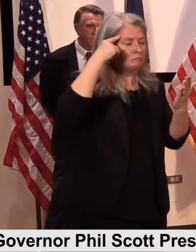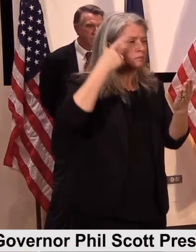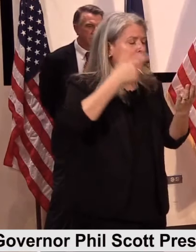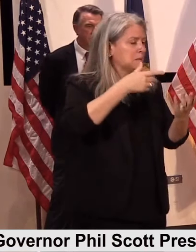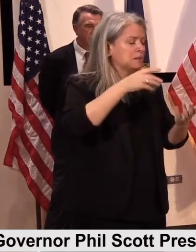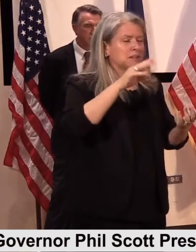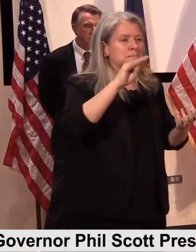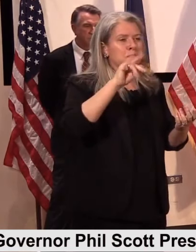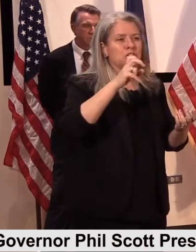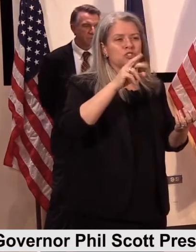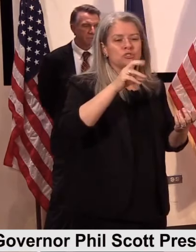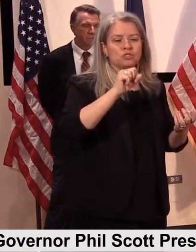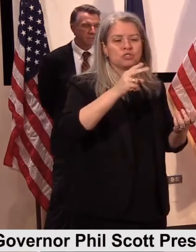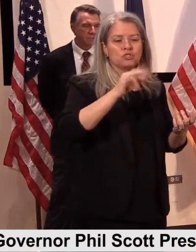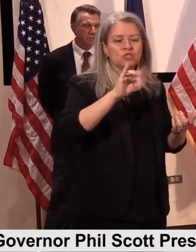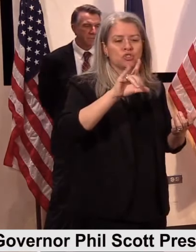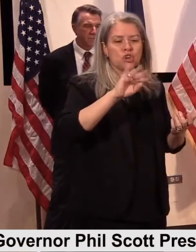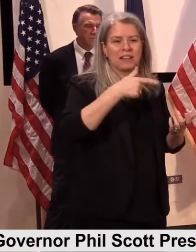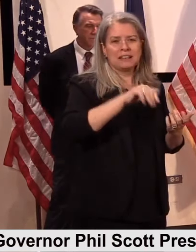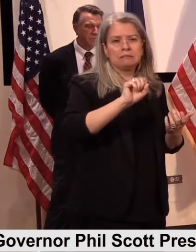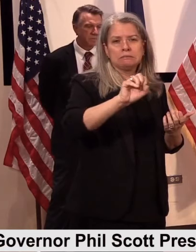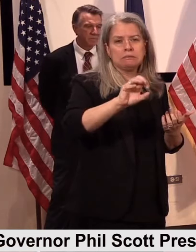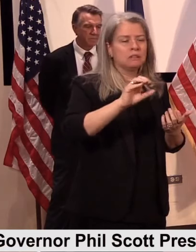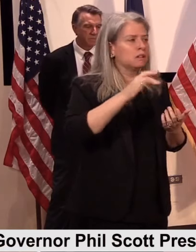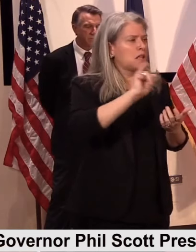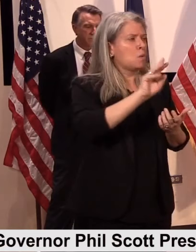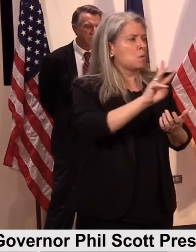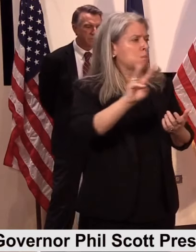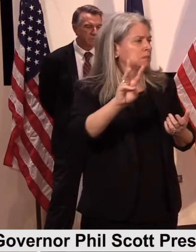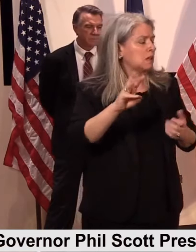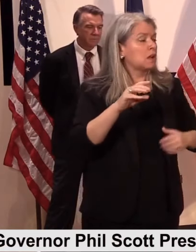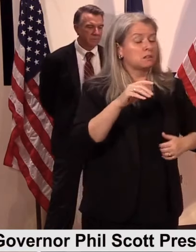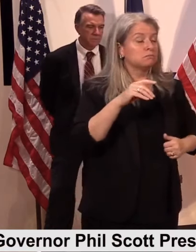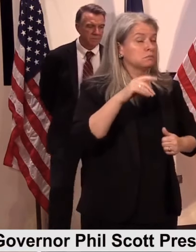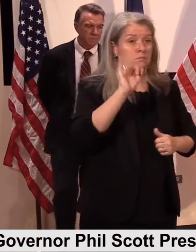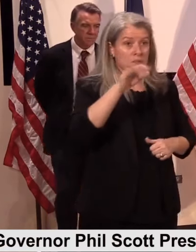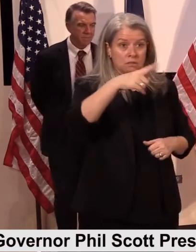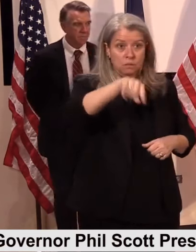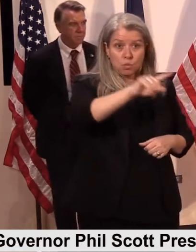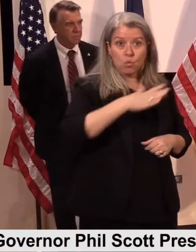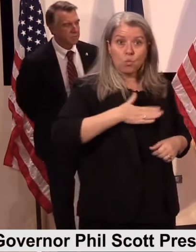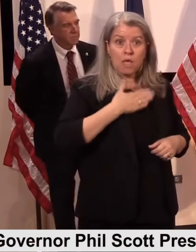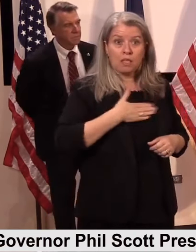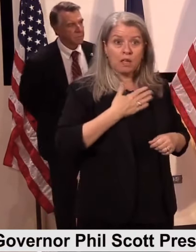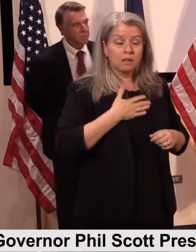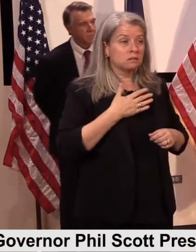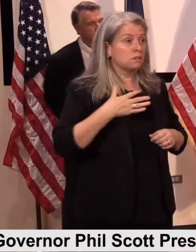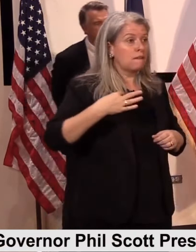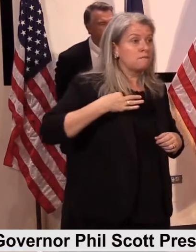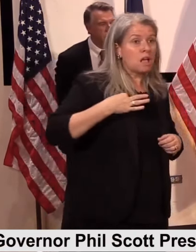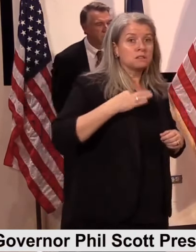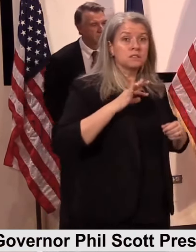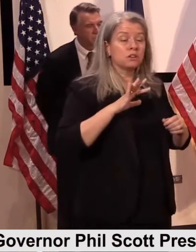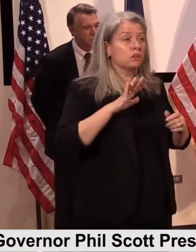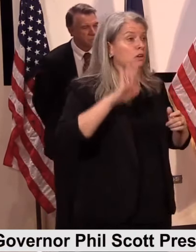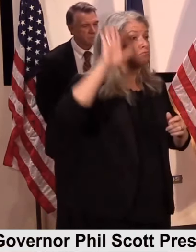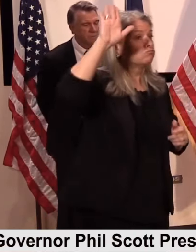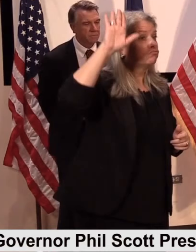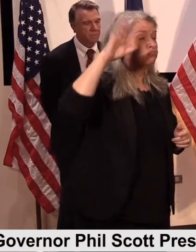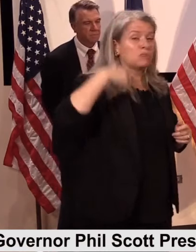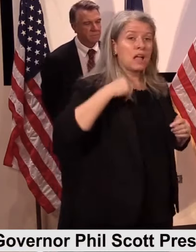does in a moment. But I would say that we're always on the lookout for medical care in